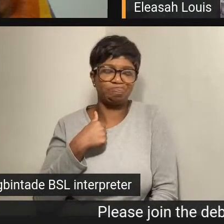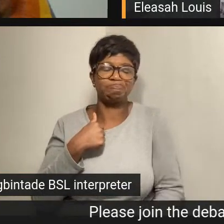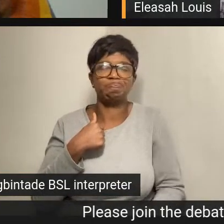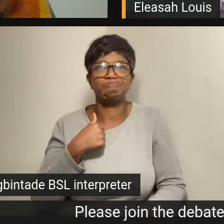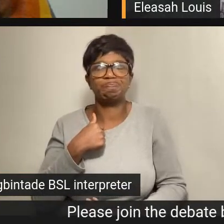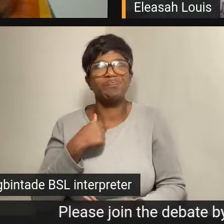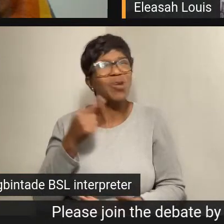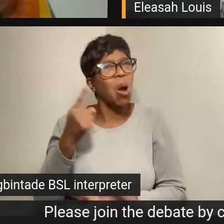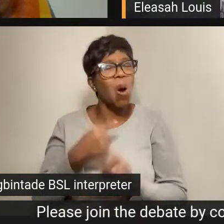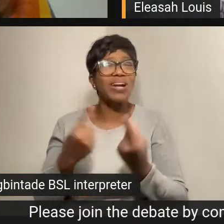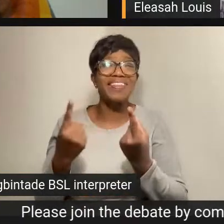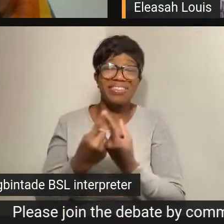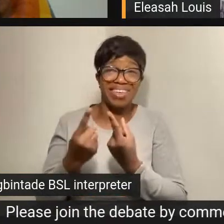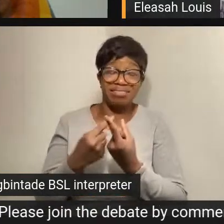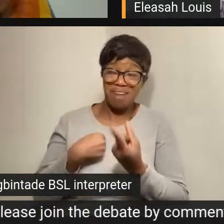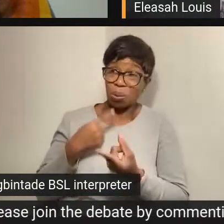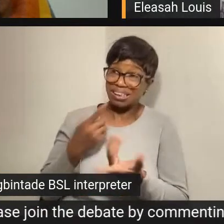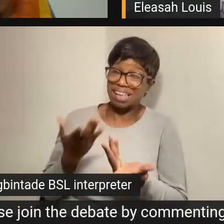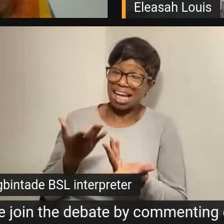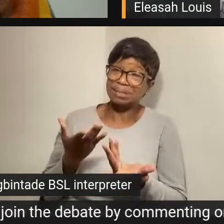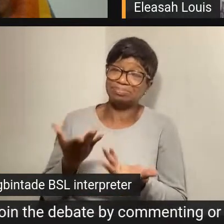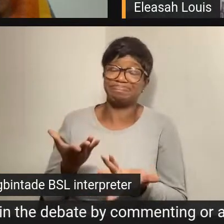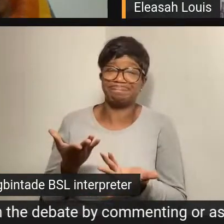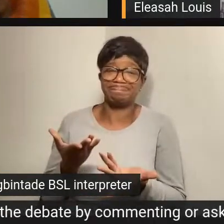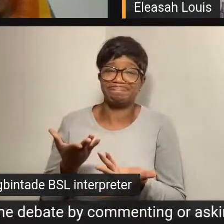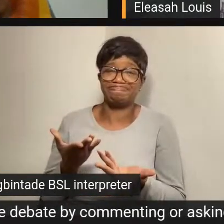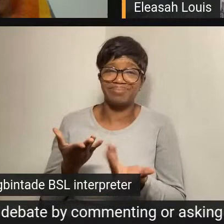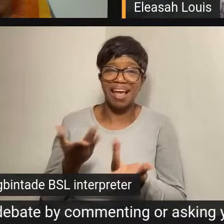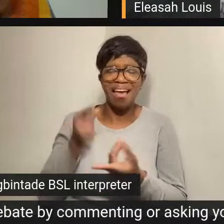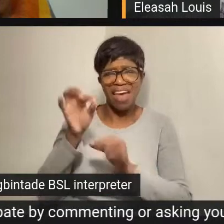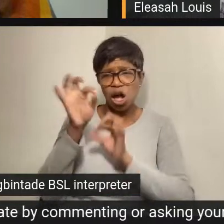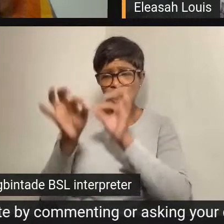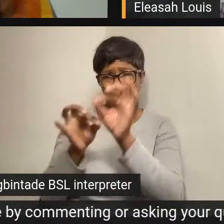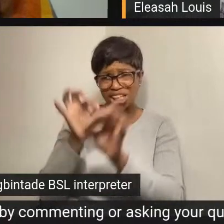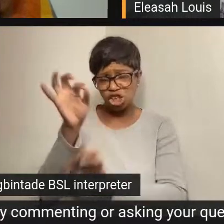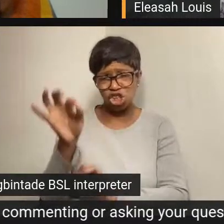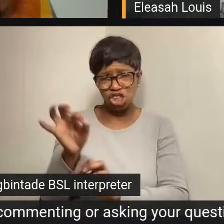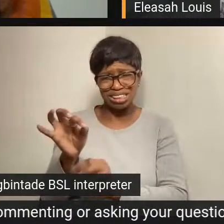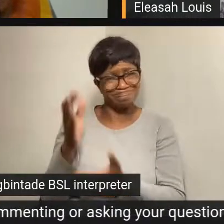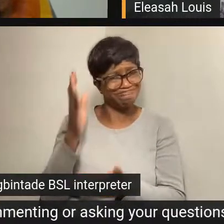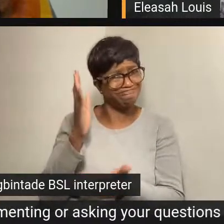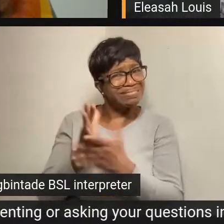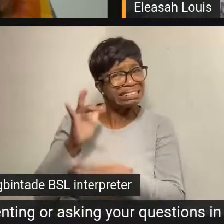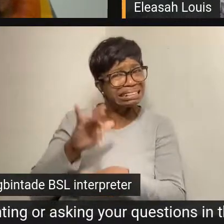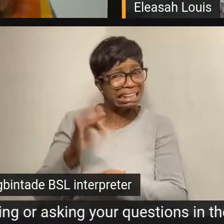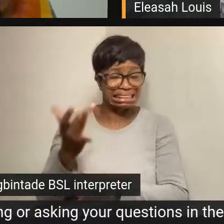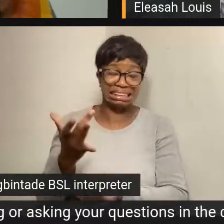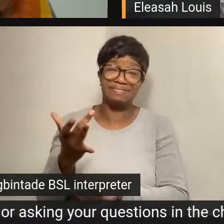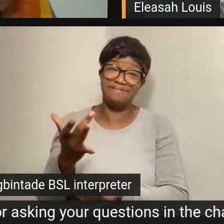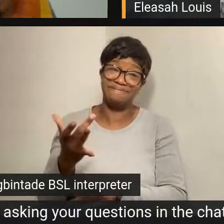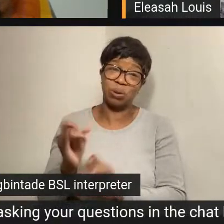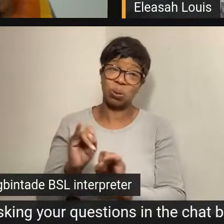the only thing that I would say is that that particular question is so sensitive. I think